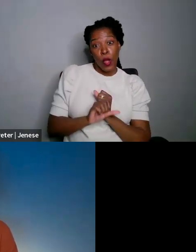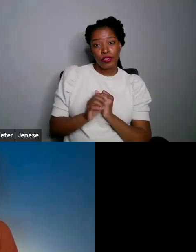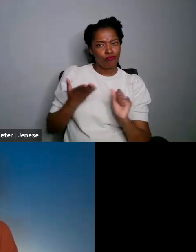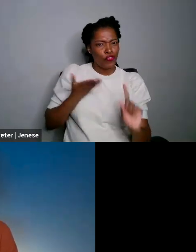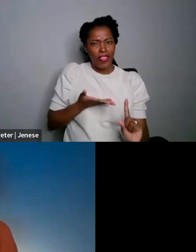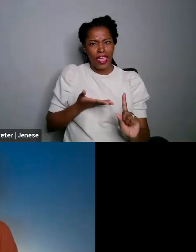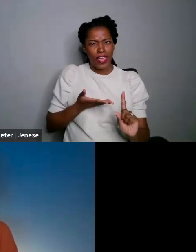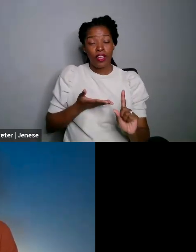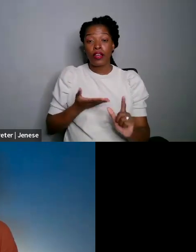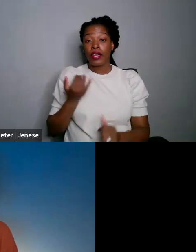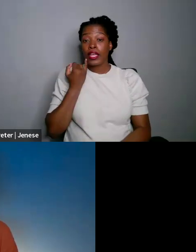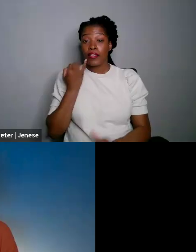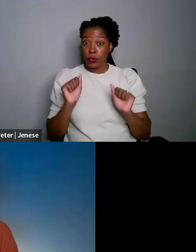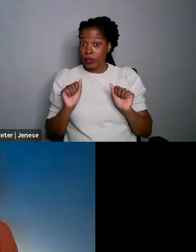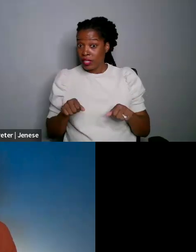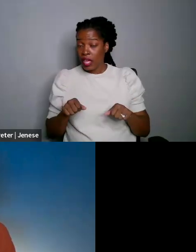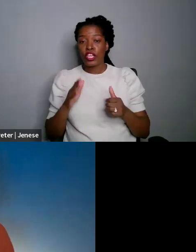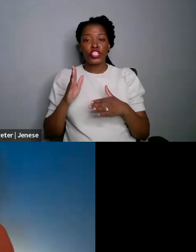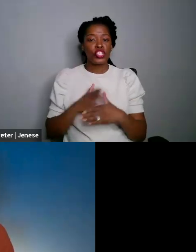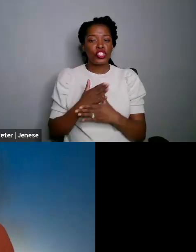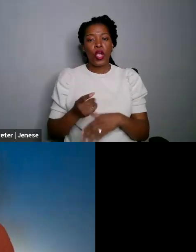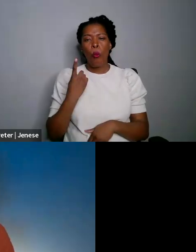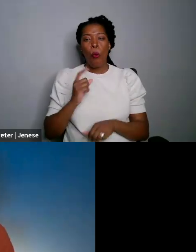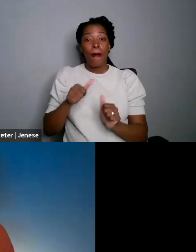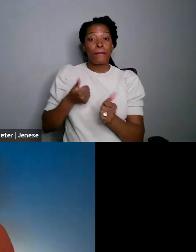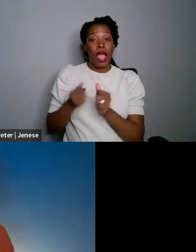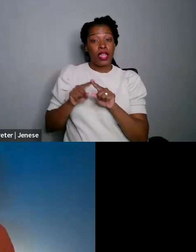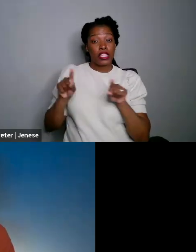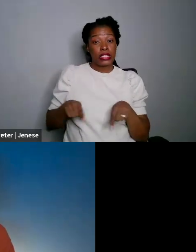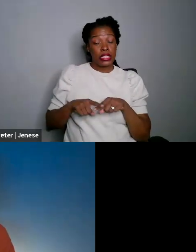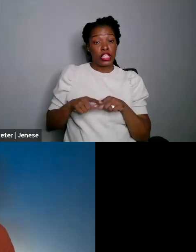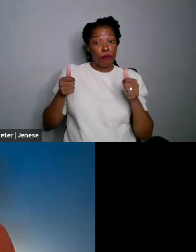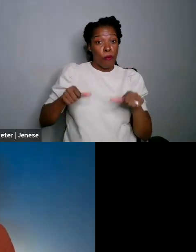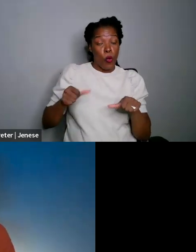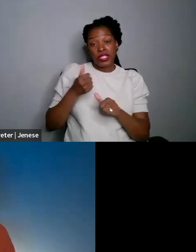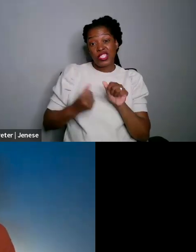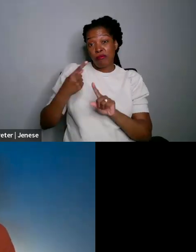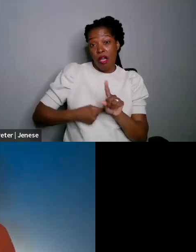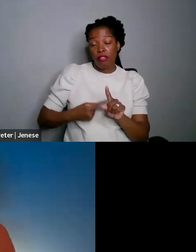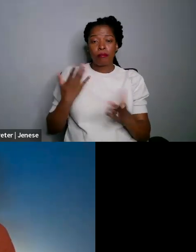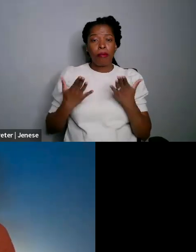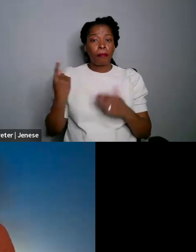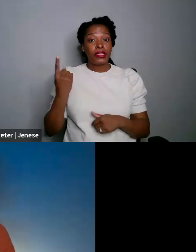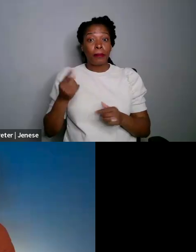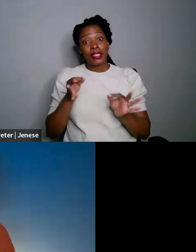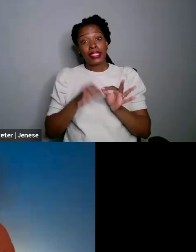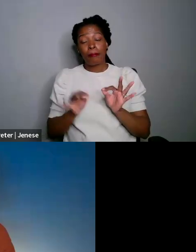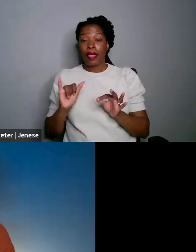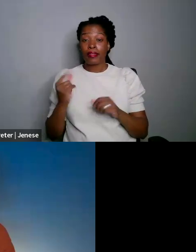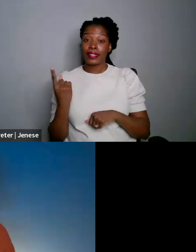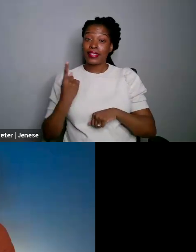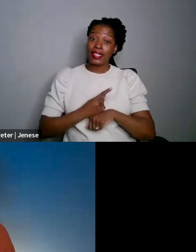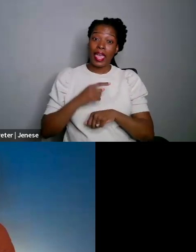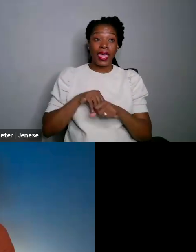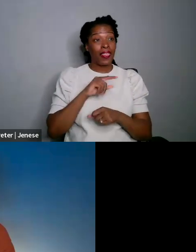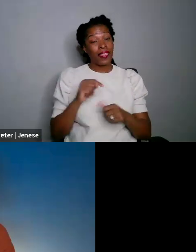can, share one behind the scenes post a month, even something simple like a day in the life post. That will